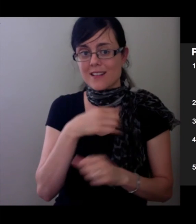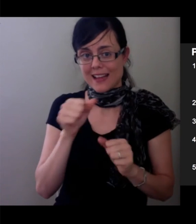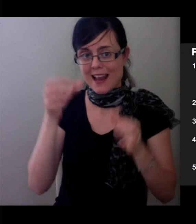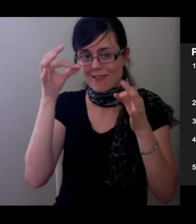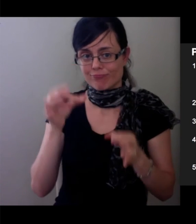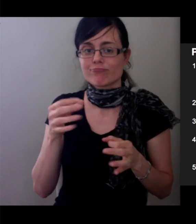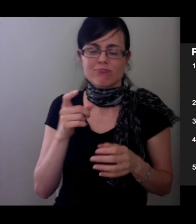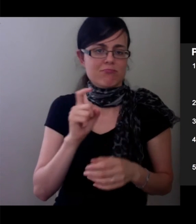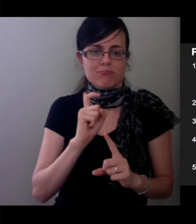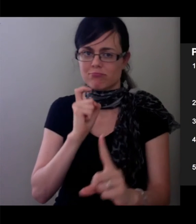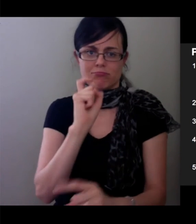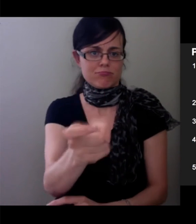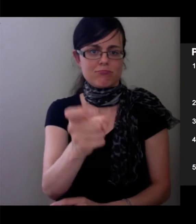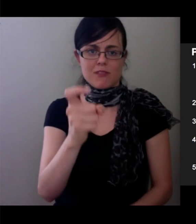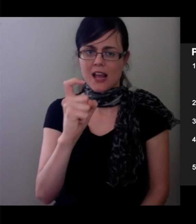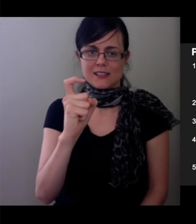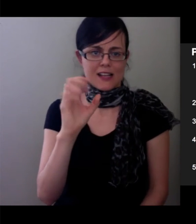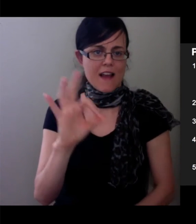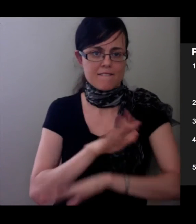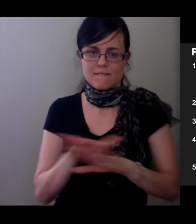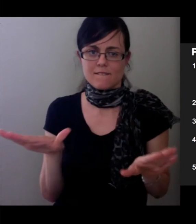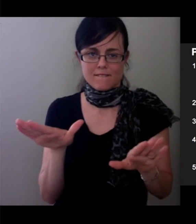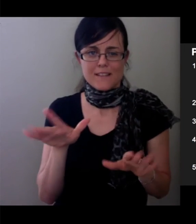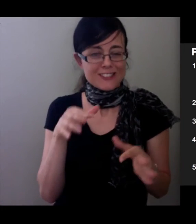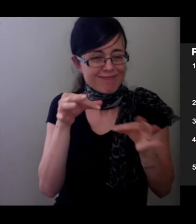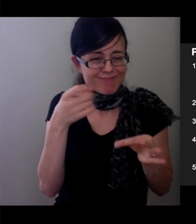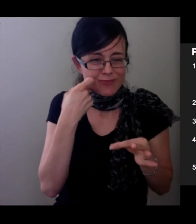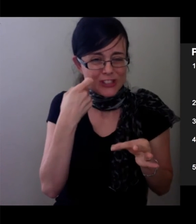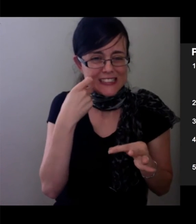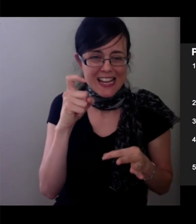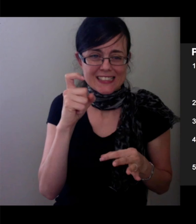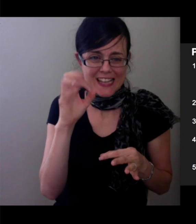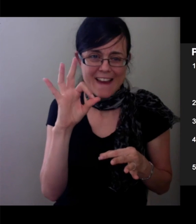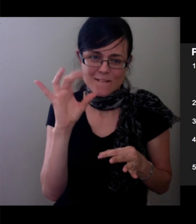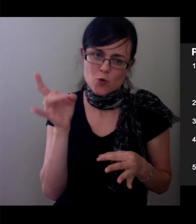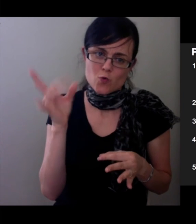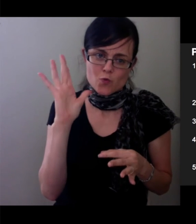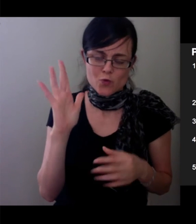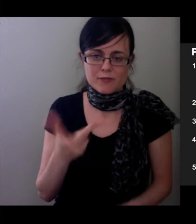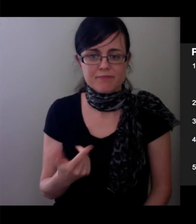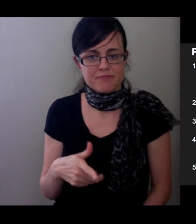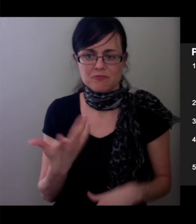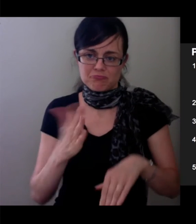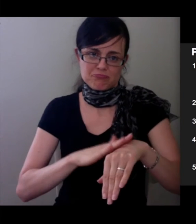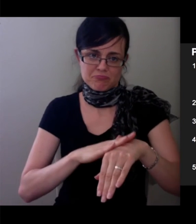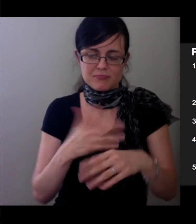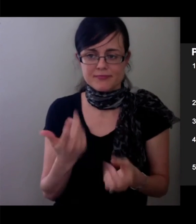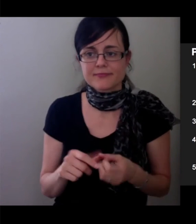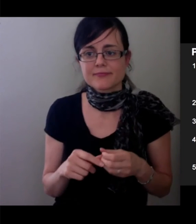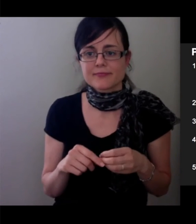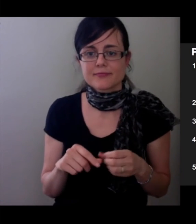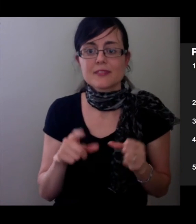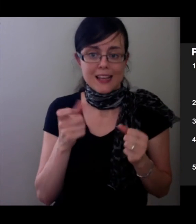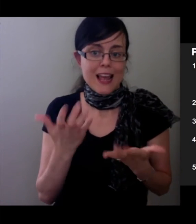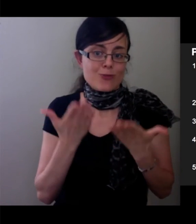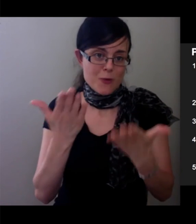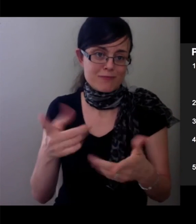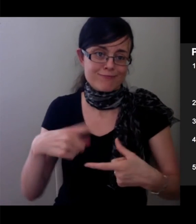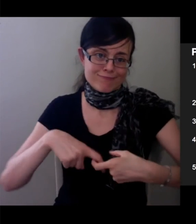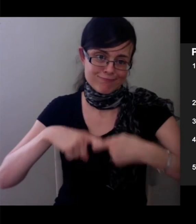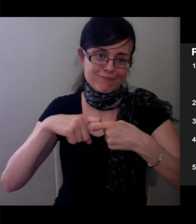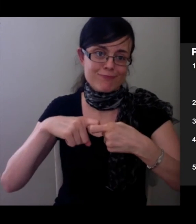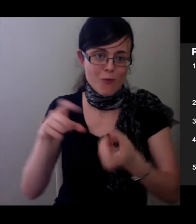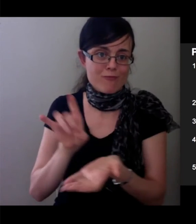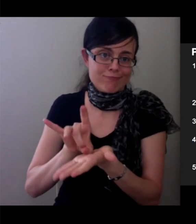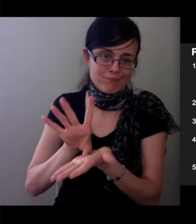professor's discretion. The faculty member can directly give an XF. I just explained about an XF and how difficult that